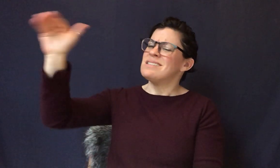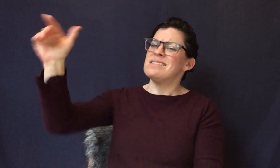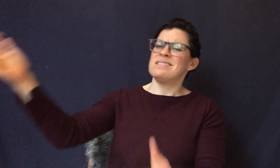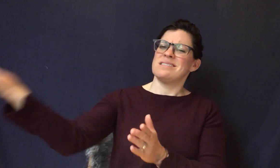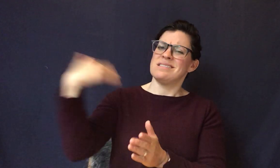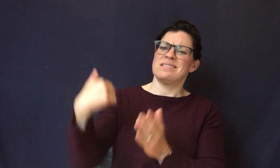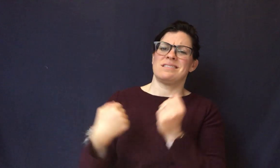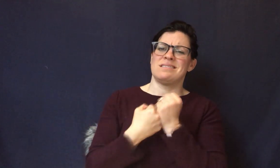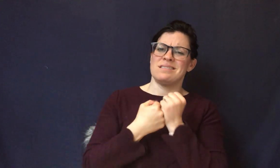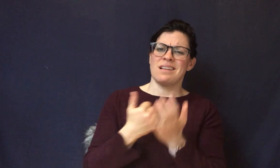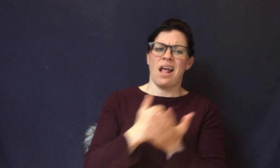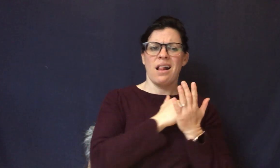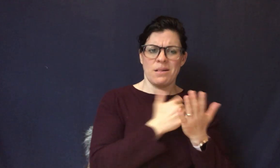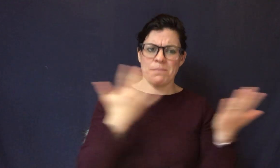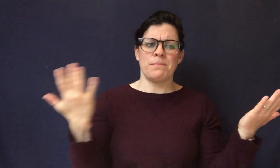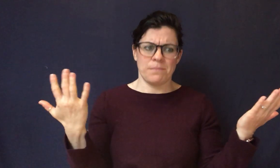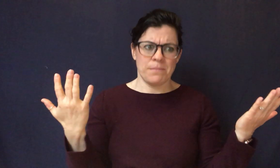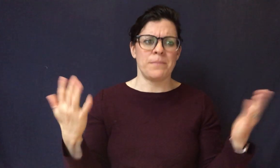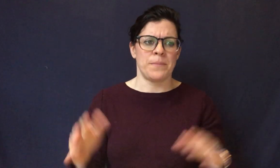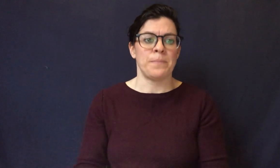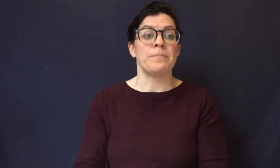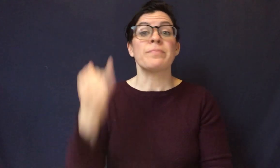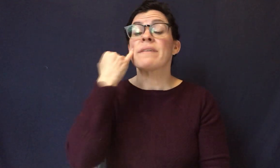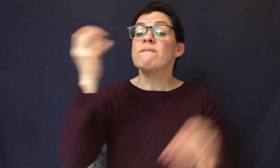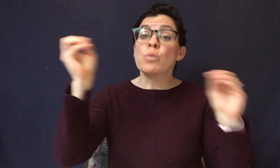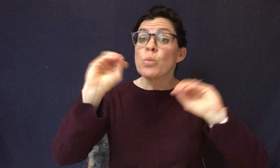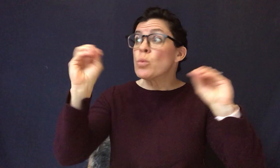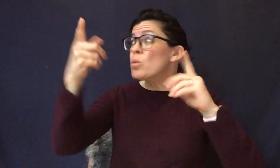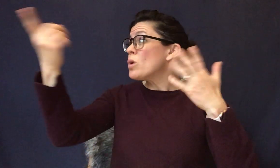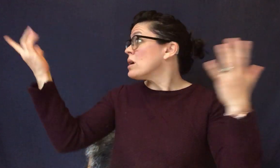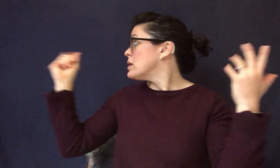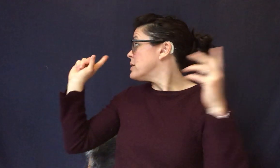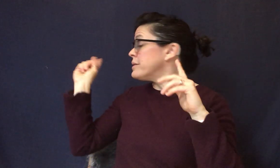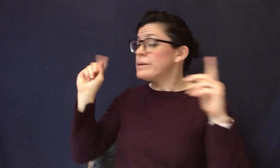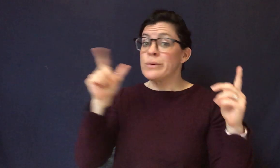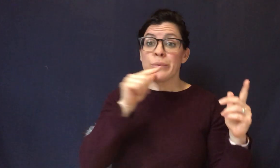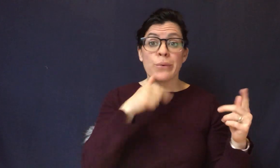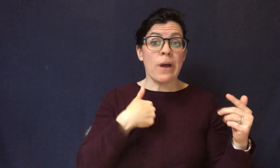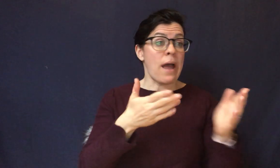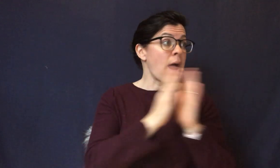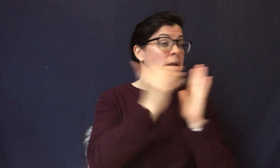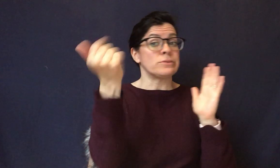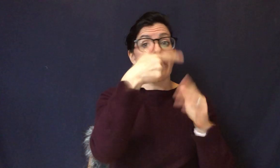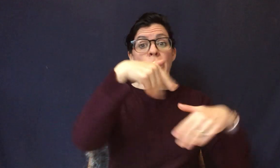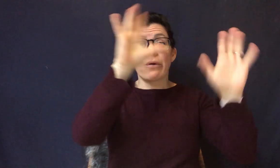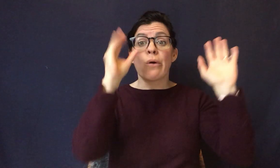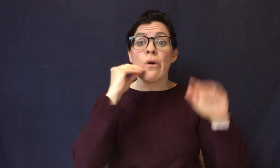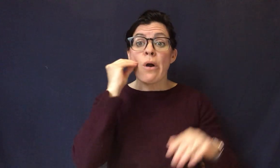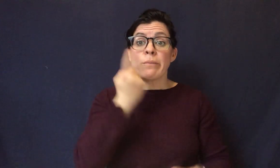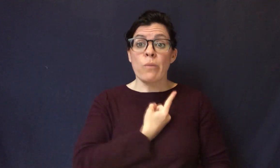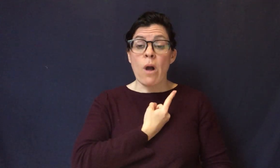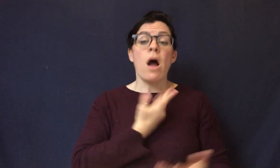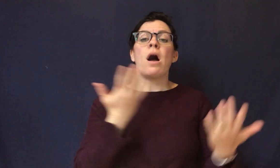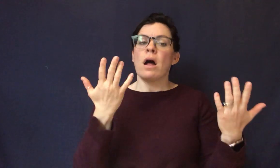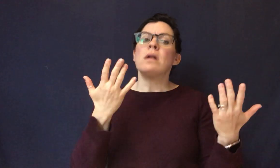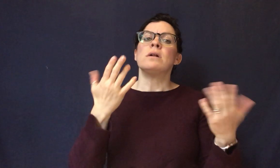right? If you got a hand truck, hand truck help you in some cases, maybe, right? They actually make trucks that you can crank